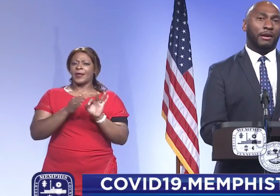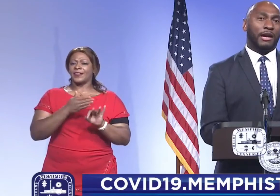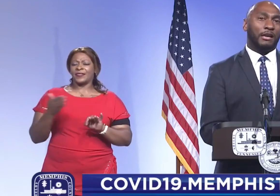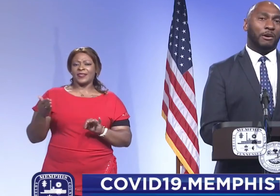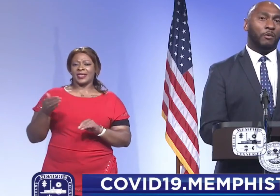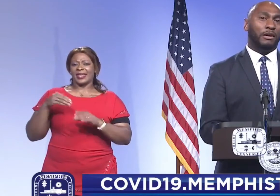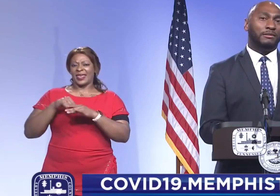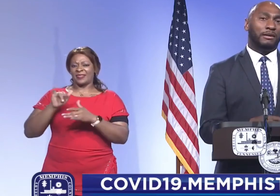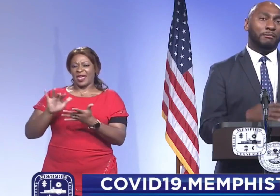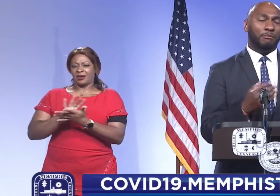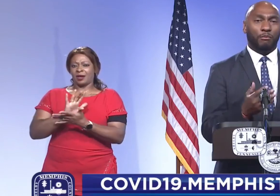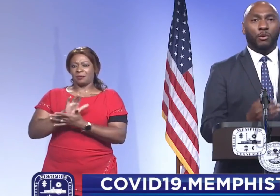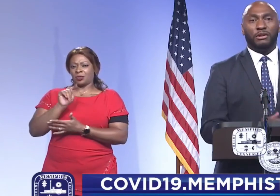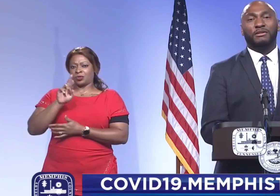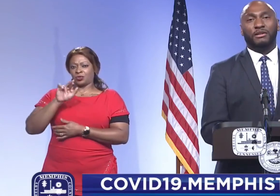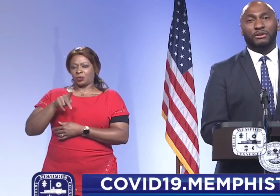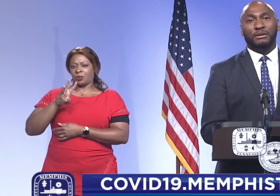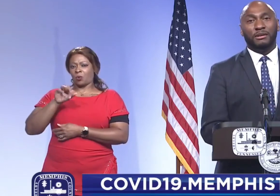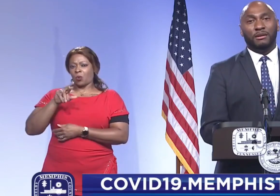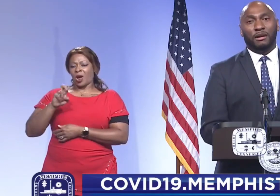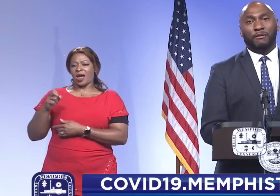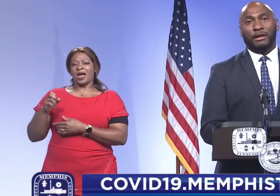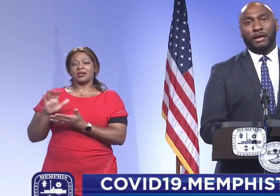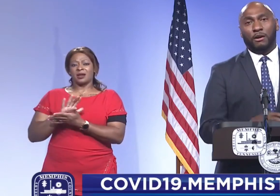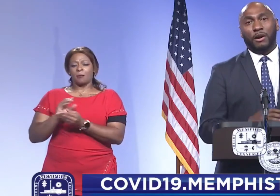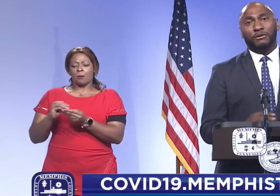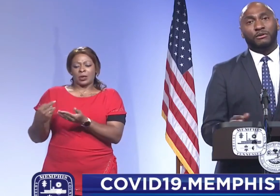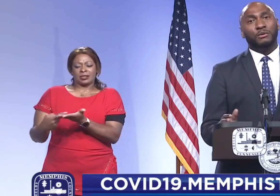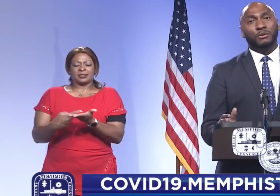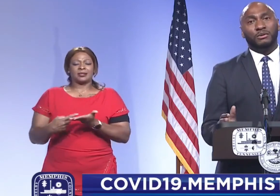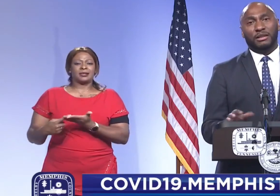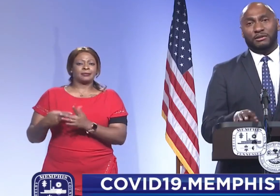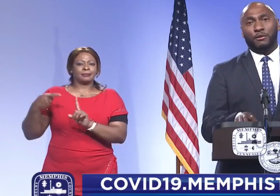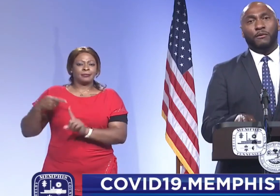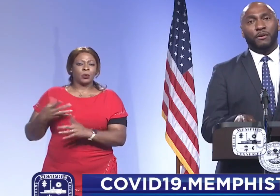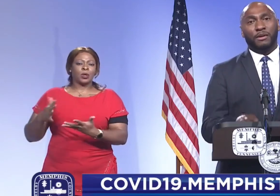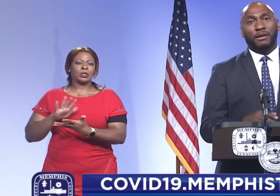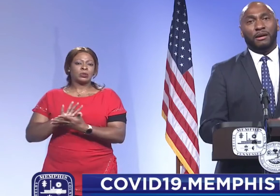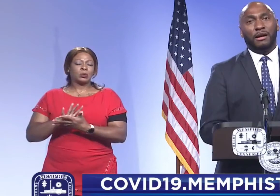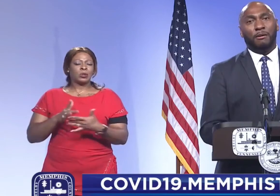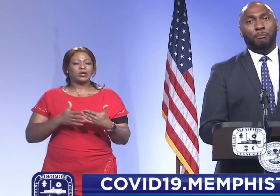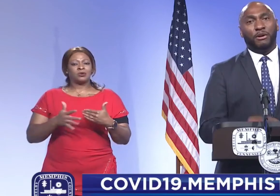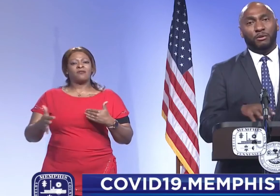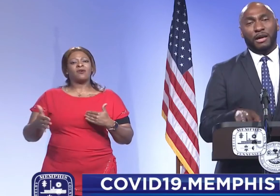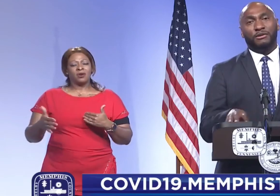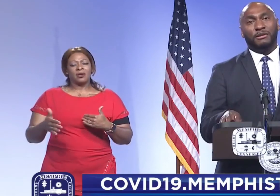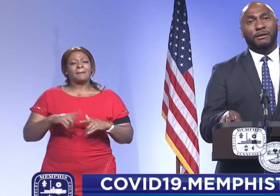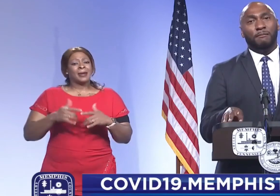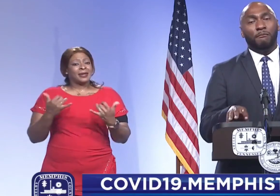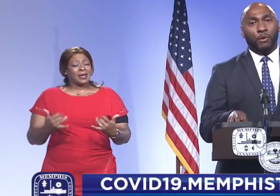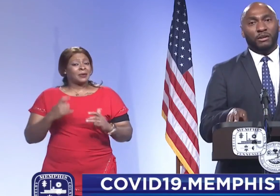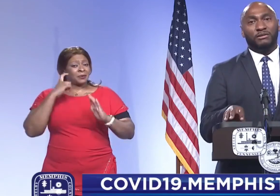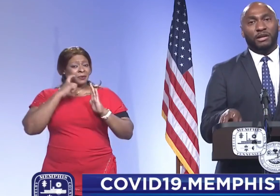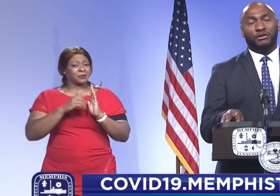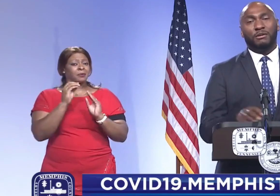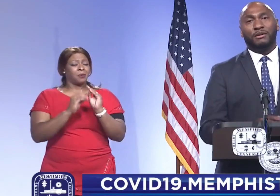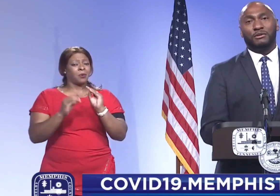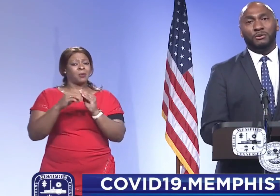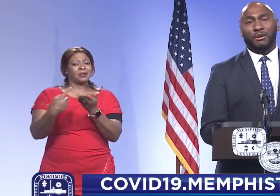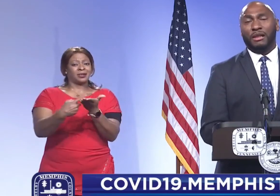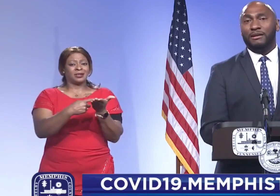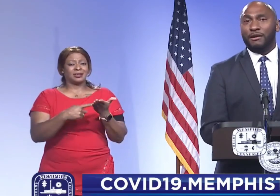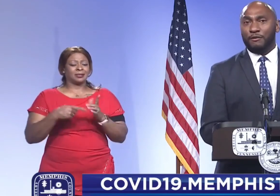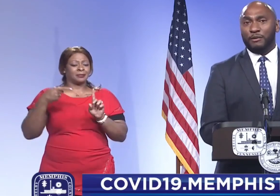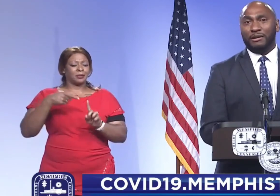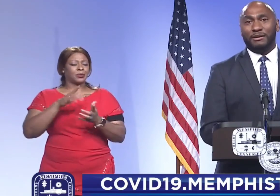tripwire document was more discussion, frankly, around schools and so forth, but you now see more discussion around schools